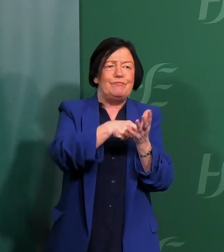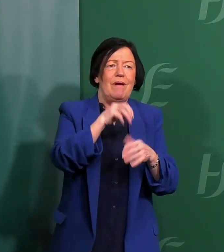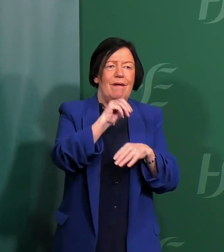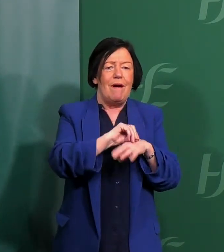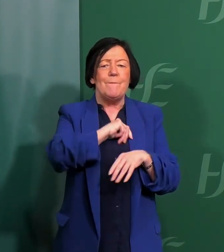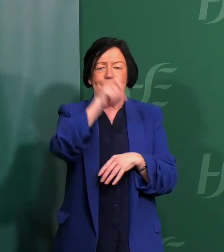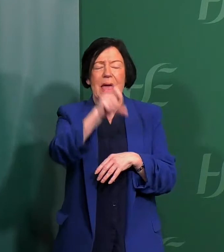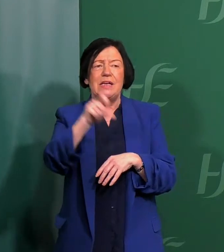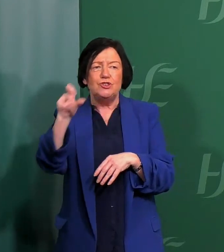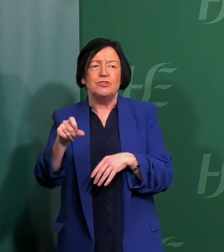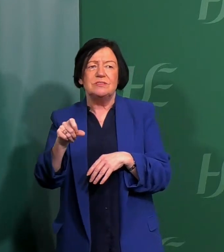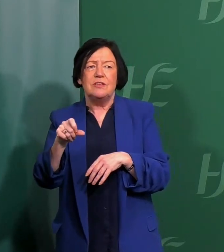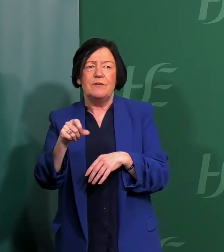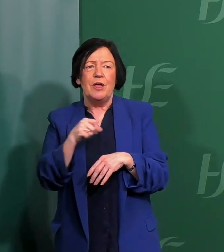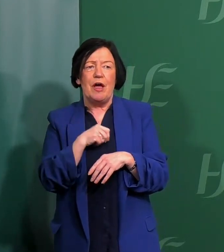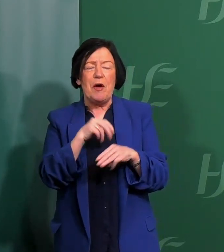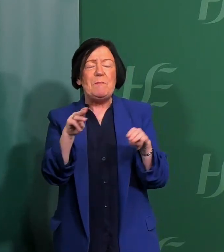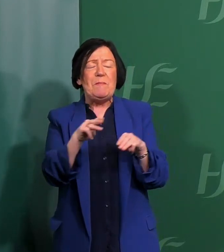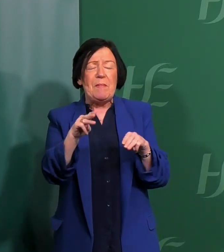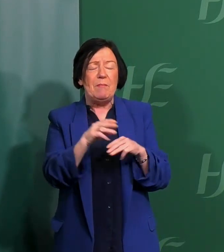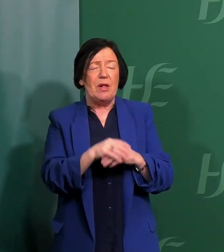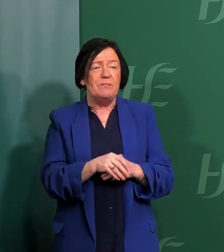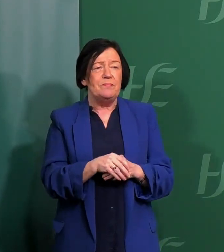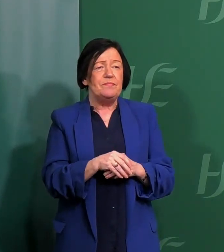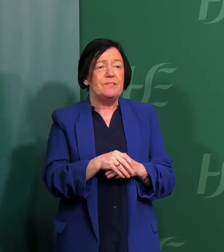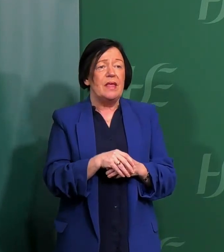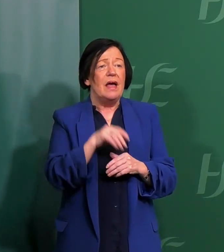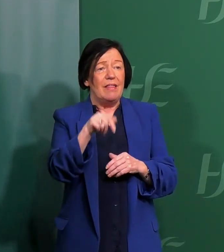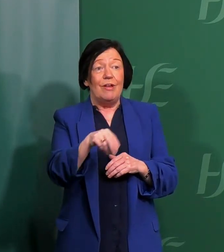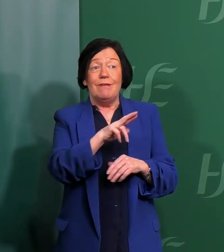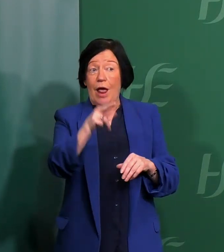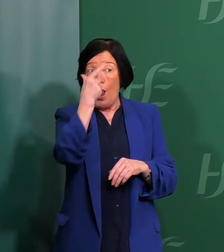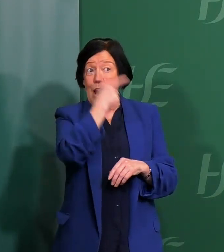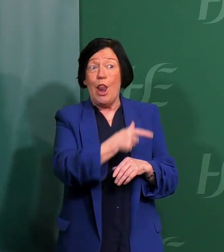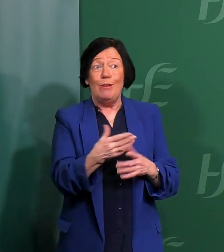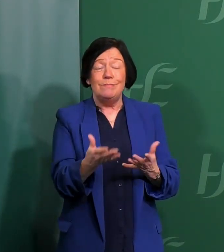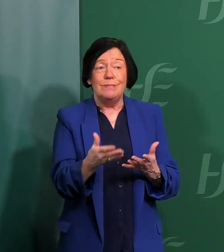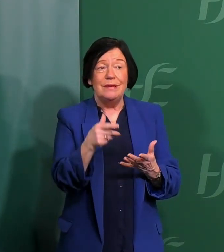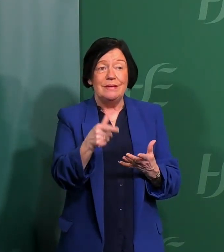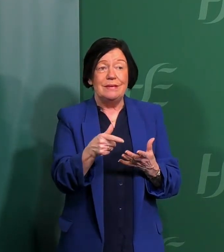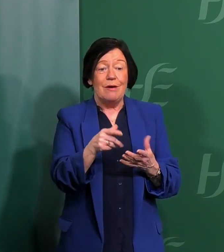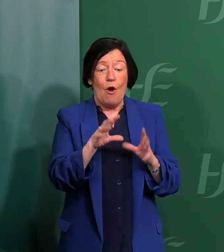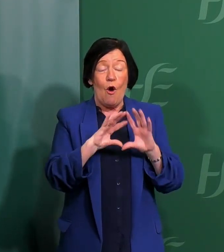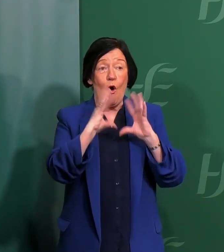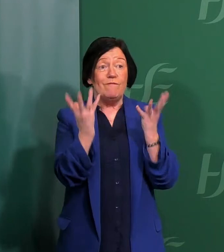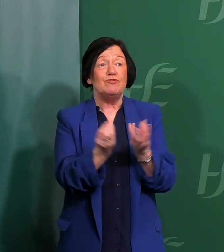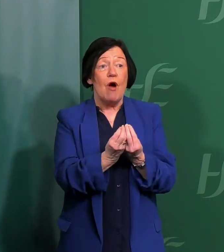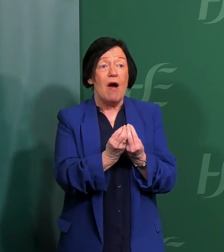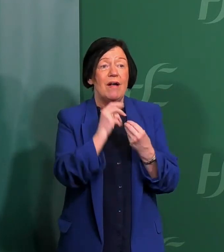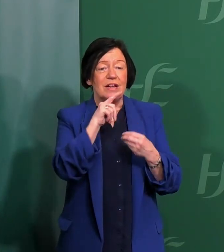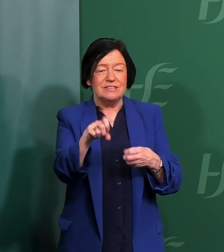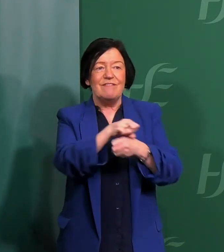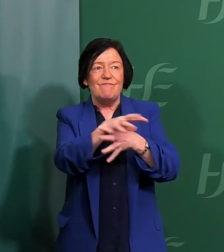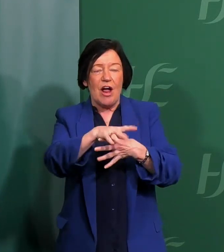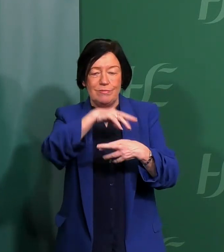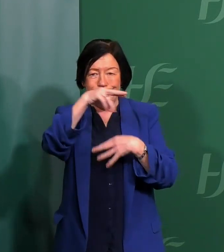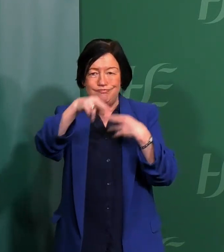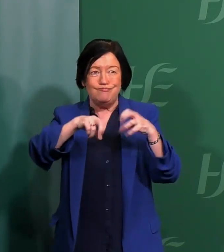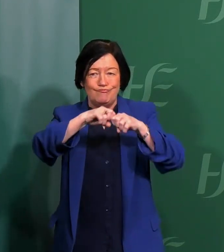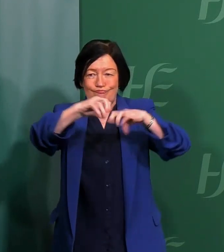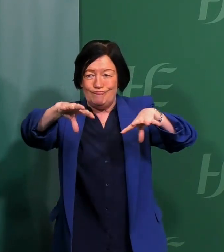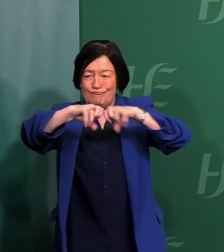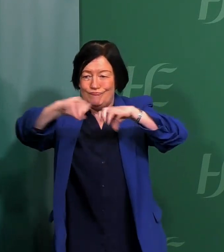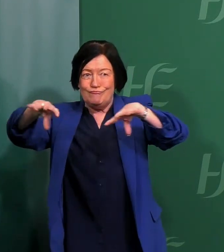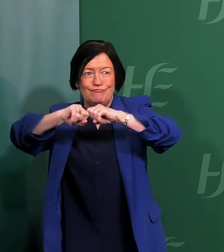our population. And they're, I guess, unlucky in the main because the virus is circulating at such a